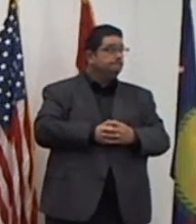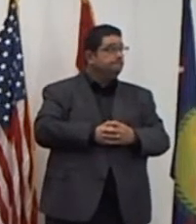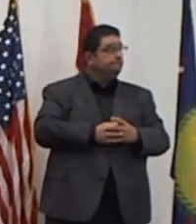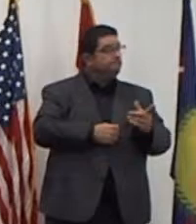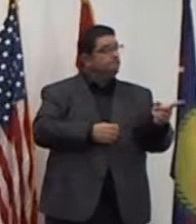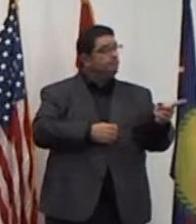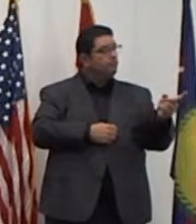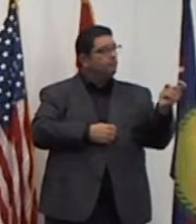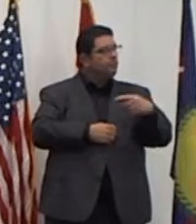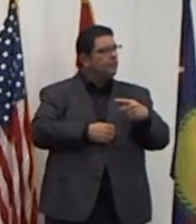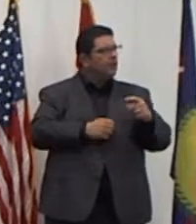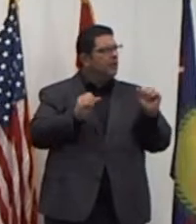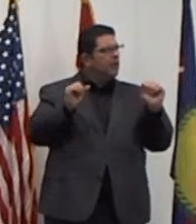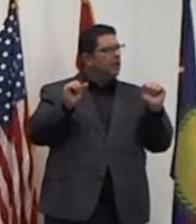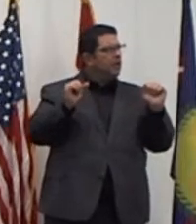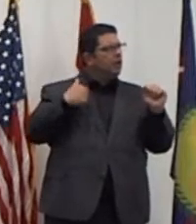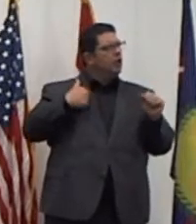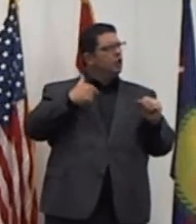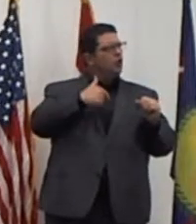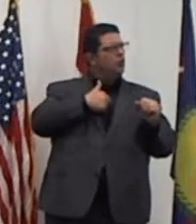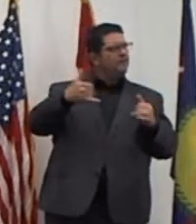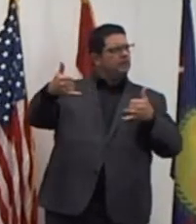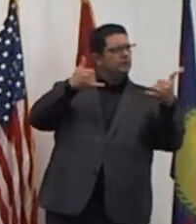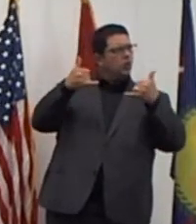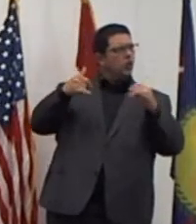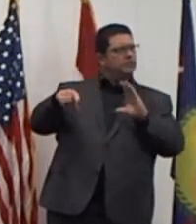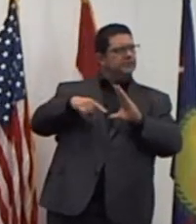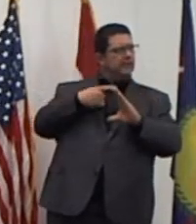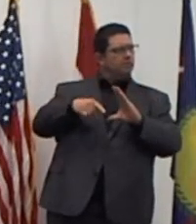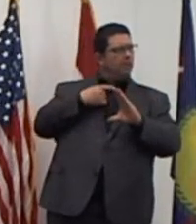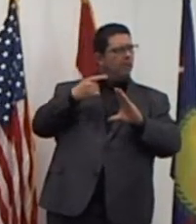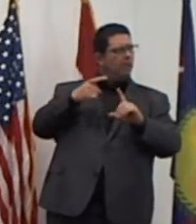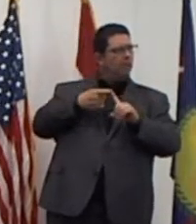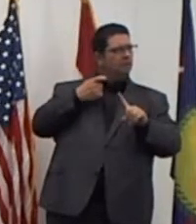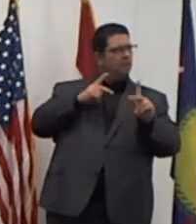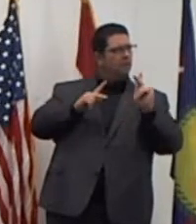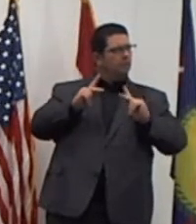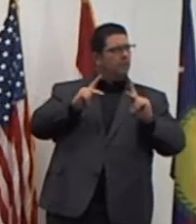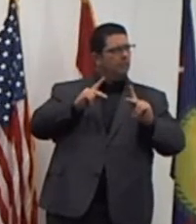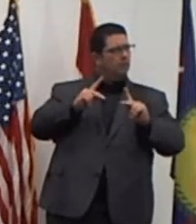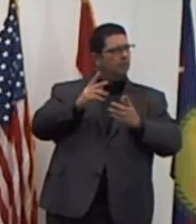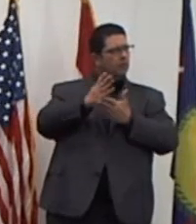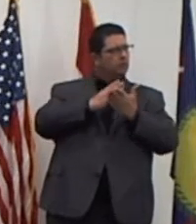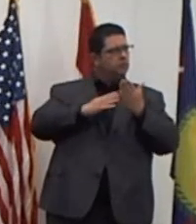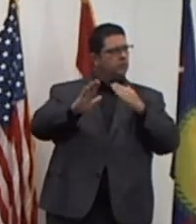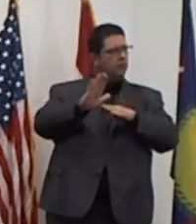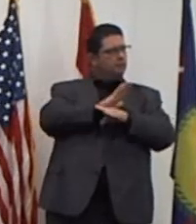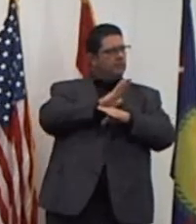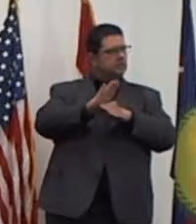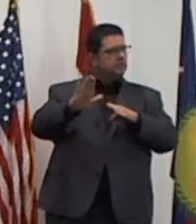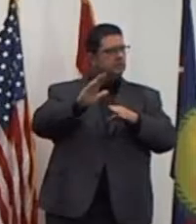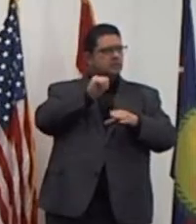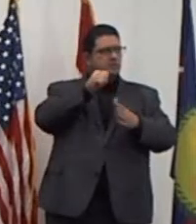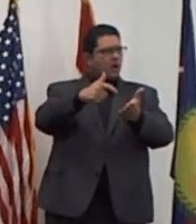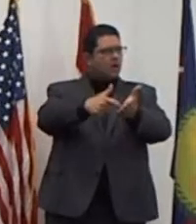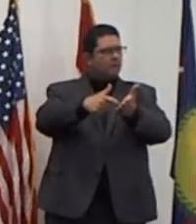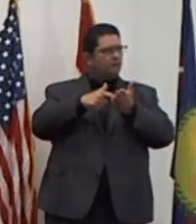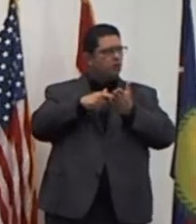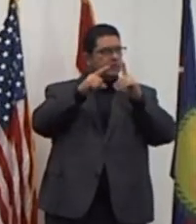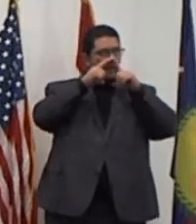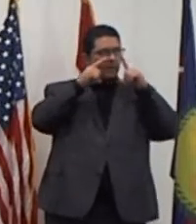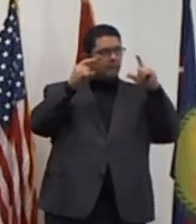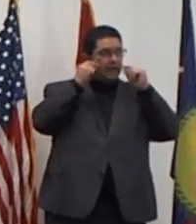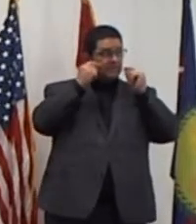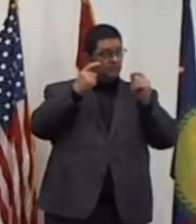Can you talk a little bit, we've gotten some calls and some emails from some people claiming that there are some businesses in the county that aren't enforcing the mask mandate. Is